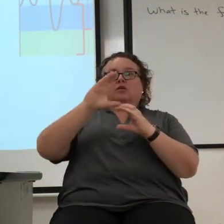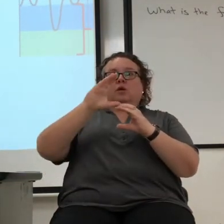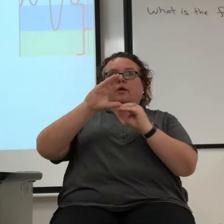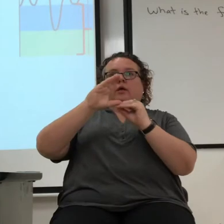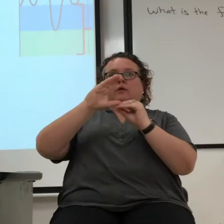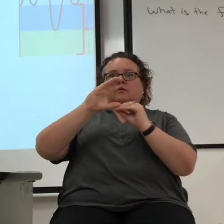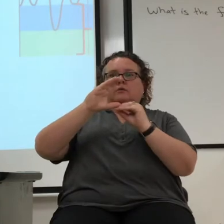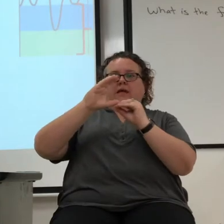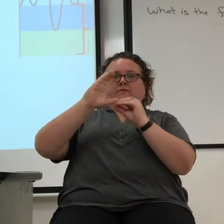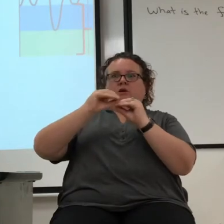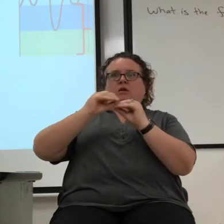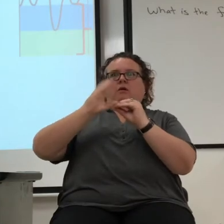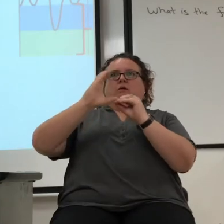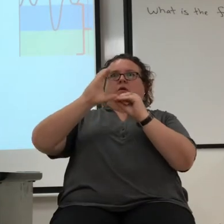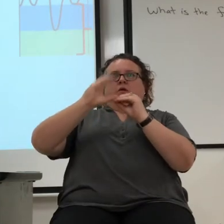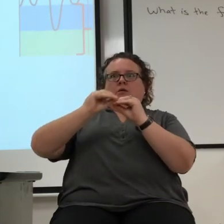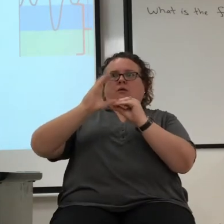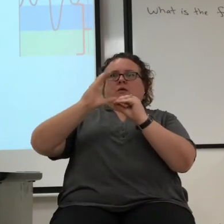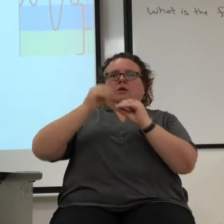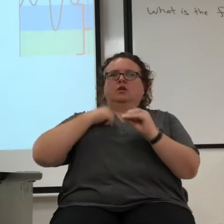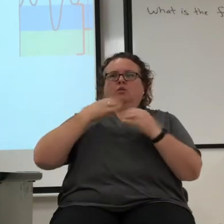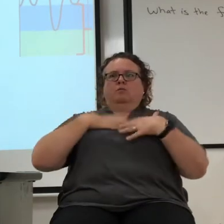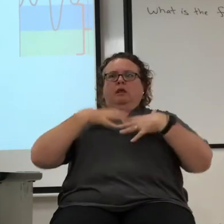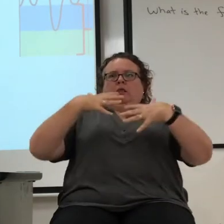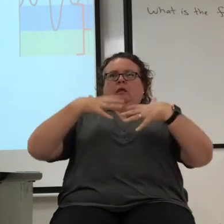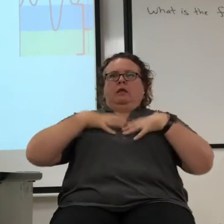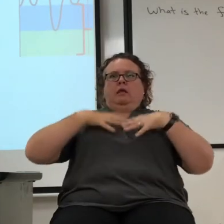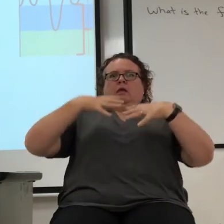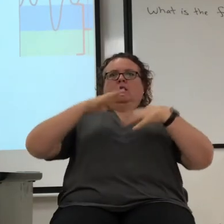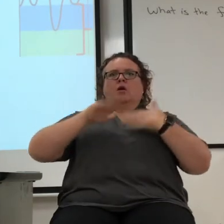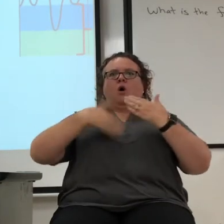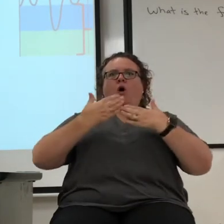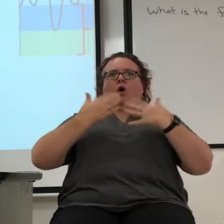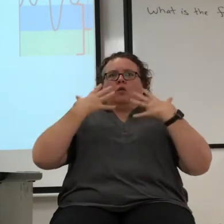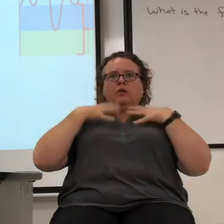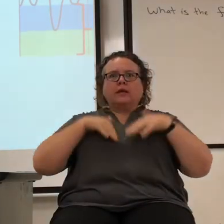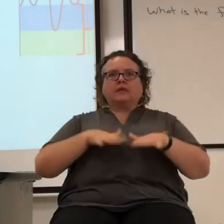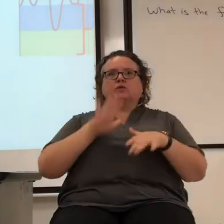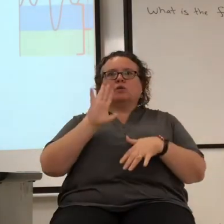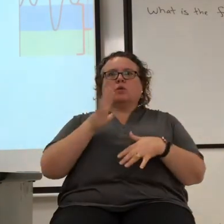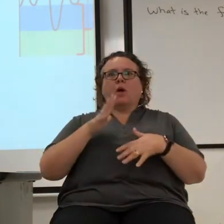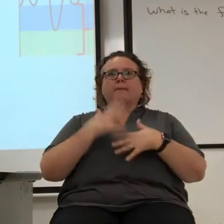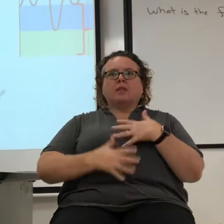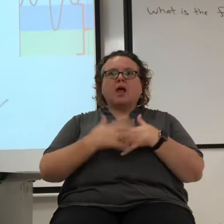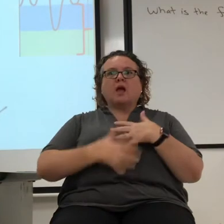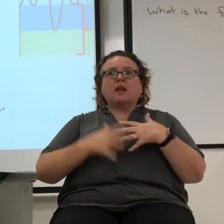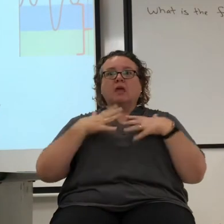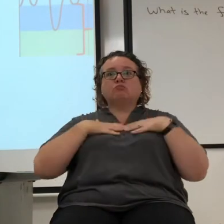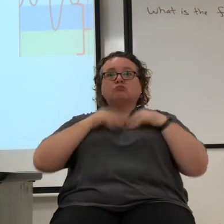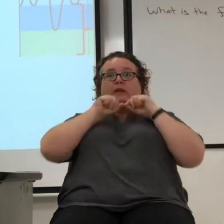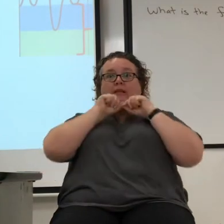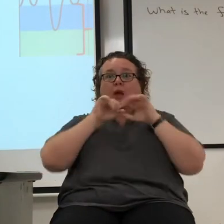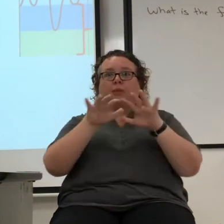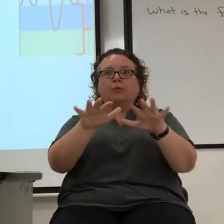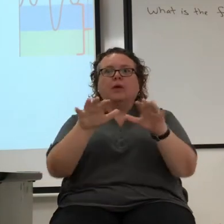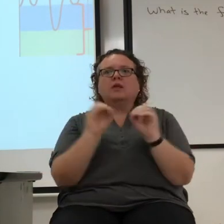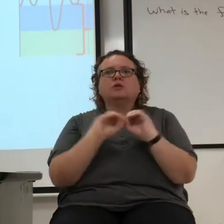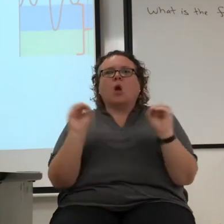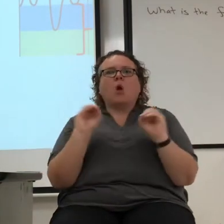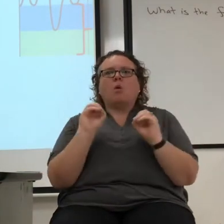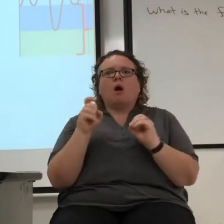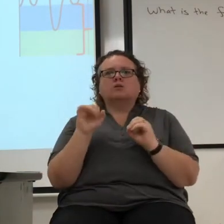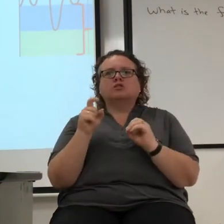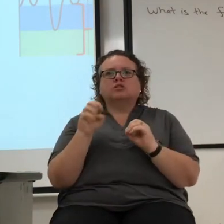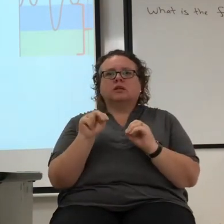rush of oxygen, and then so it's all gets into the blood, and then you breathe out, no oxygen, and there's no gas exchange. So the